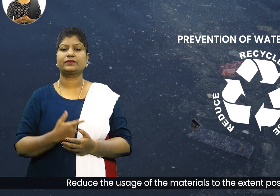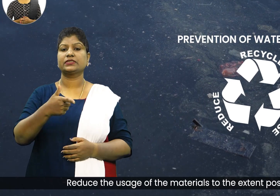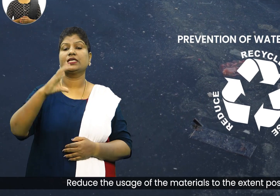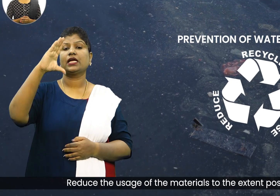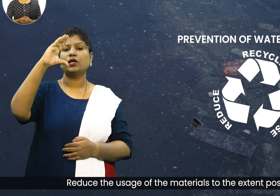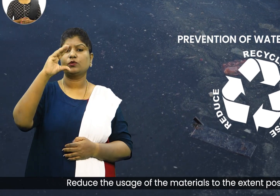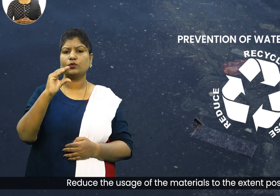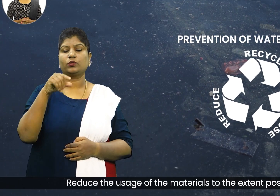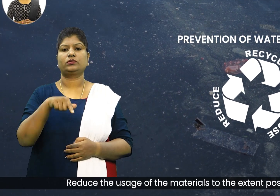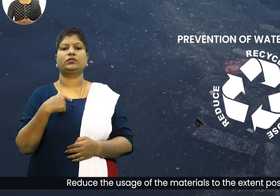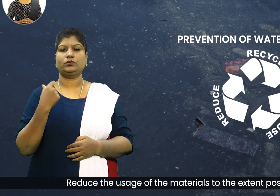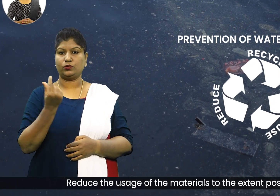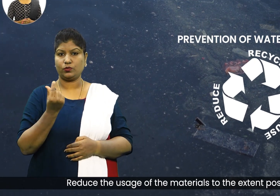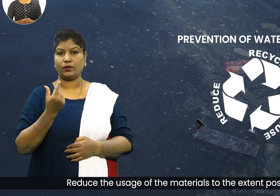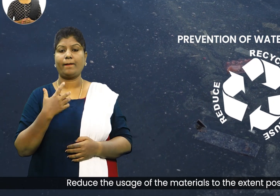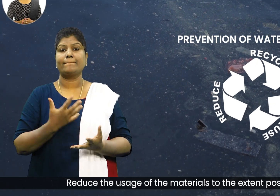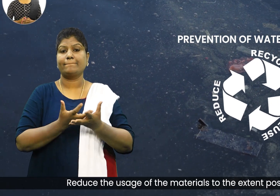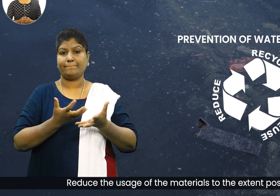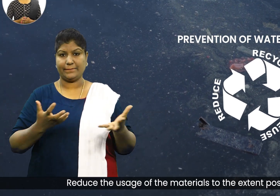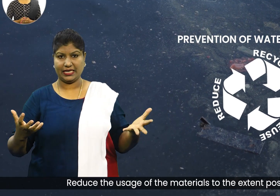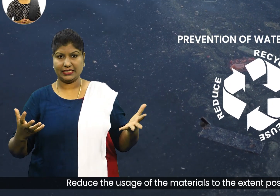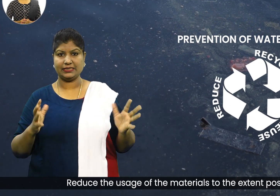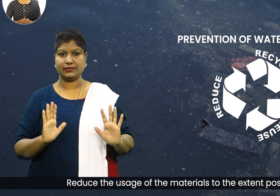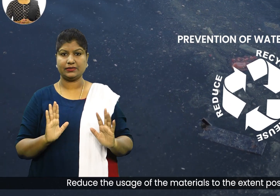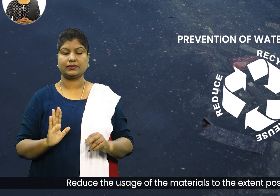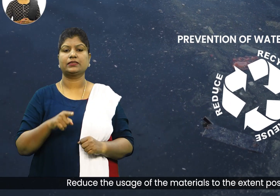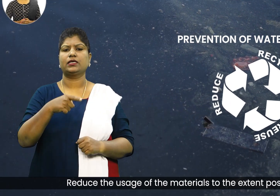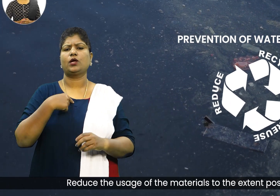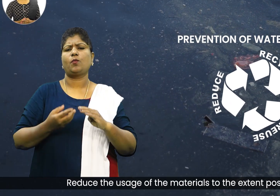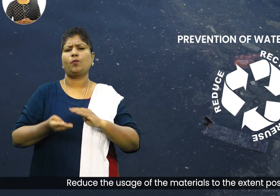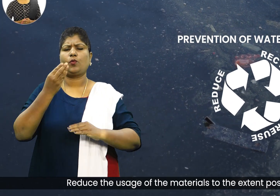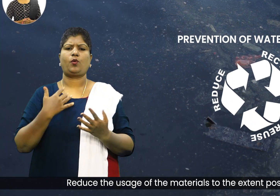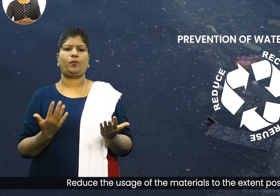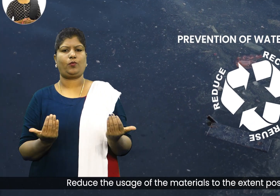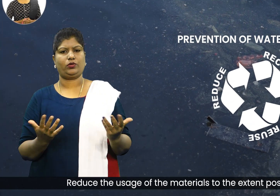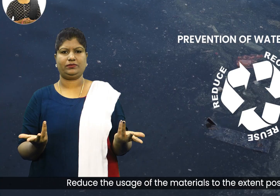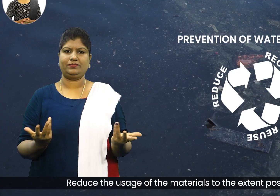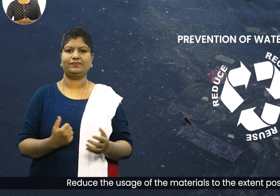Reduce the usage of the materials to the extent possible.